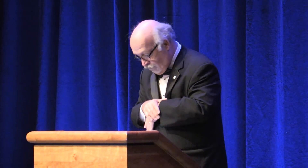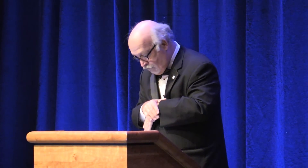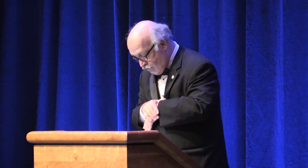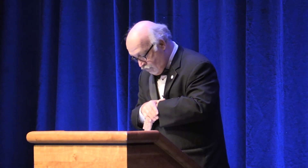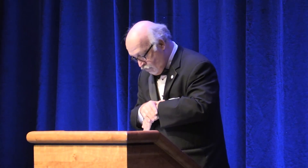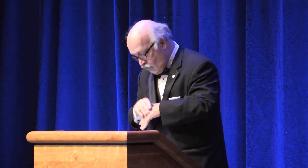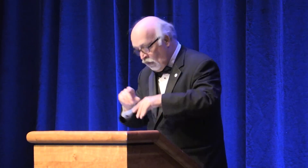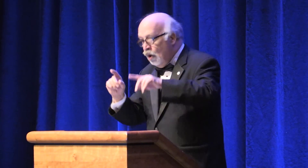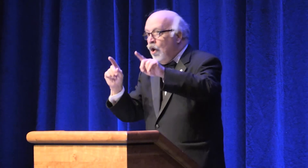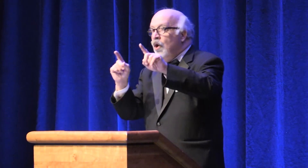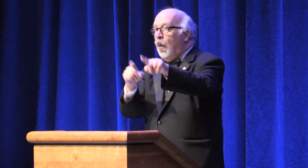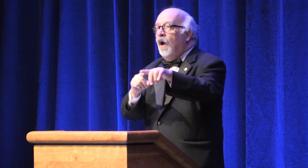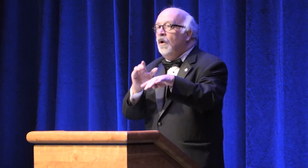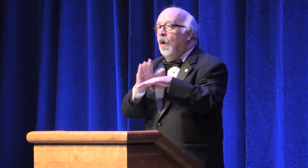So I salute you now